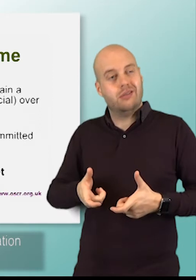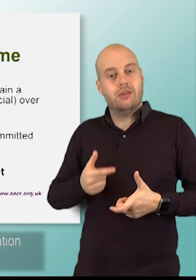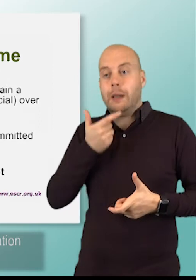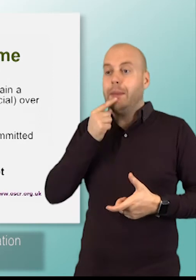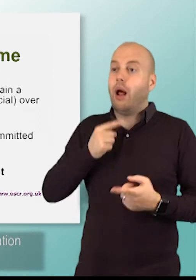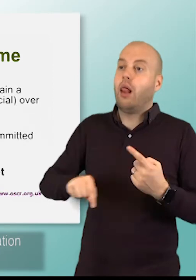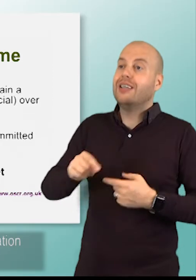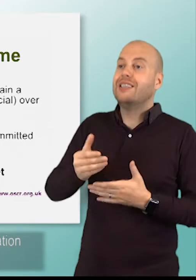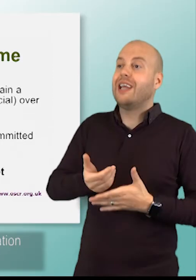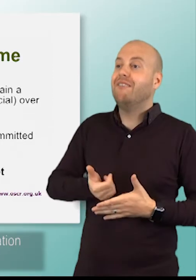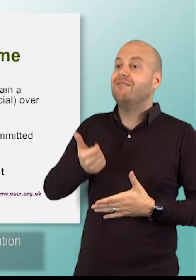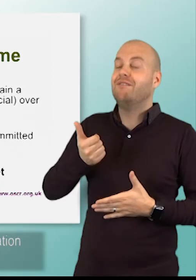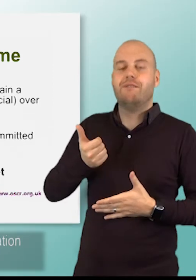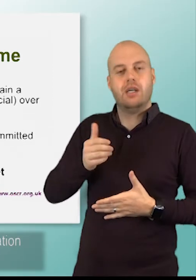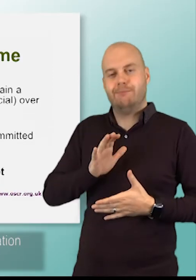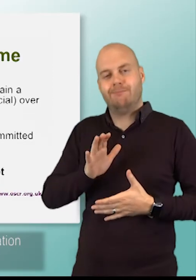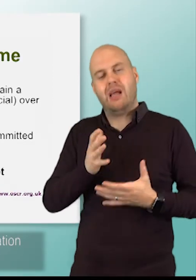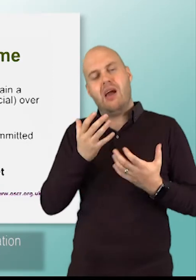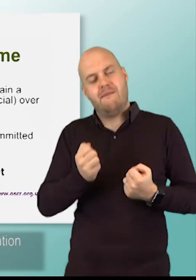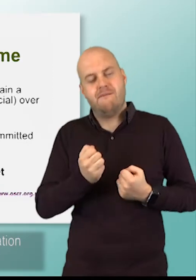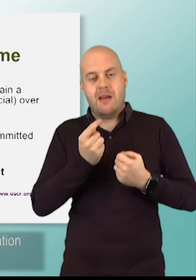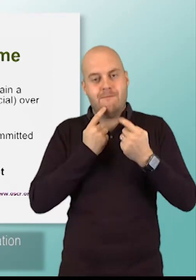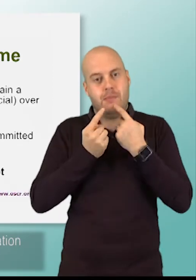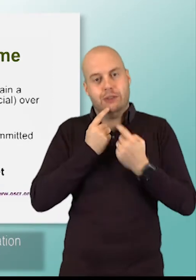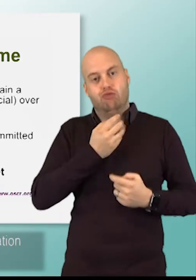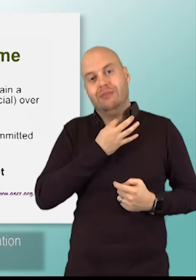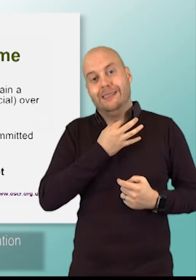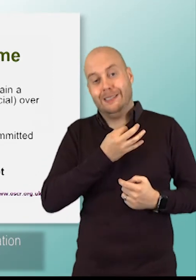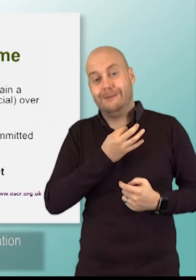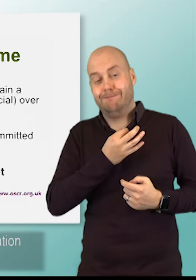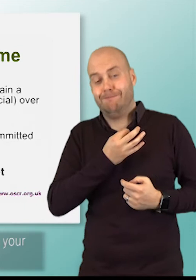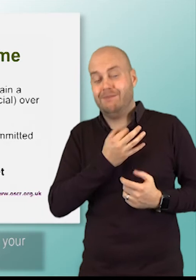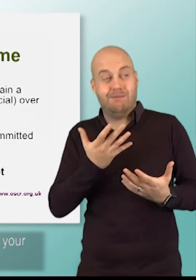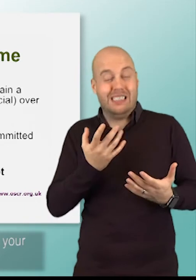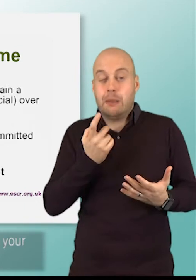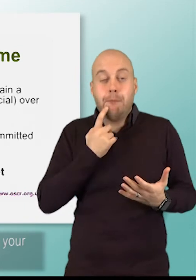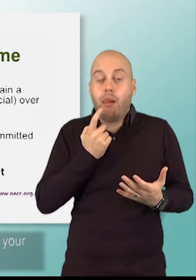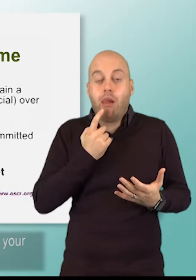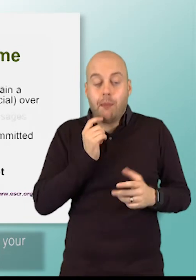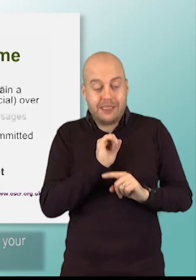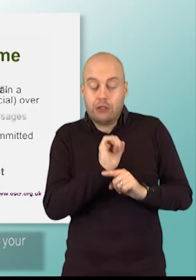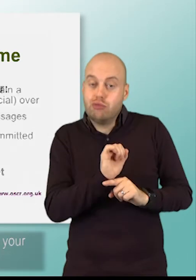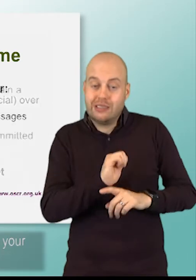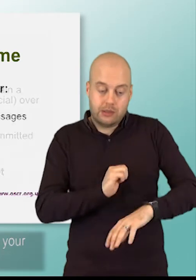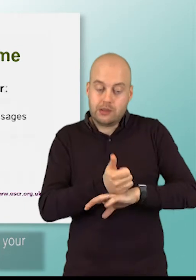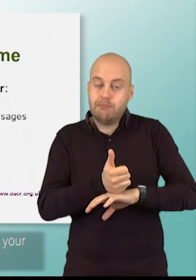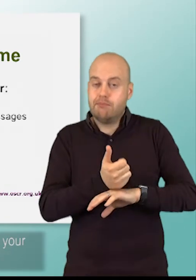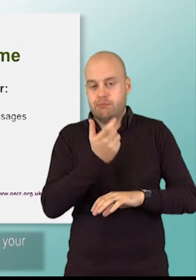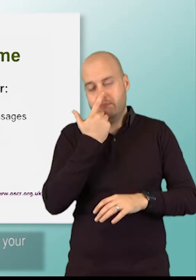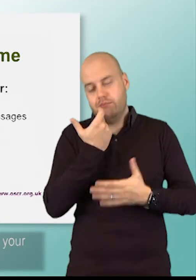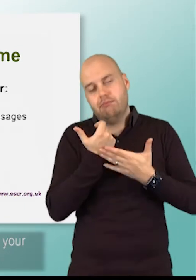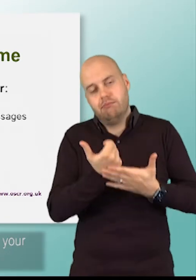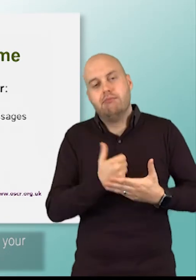information risks, and there are just simple protections that you can put in place.